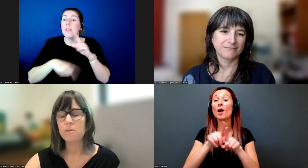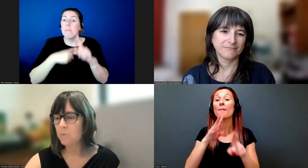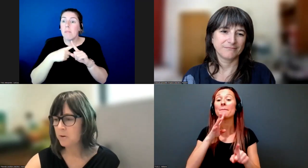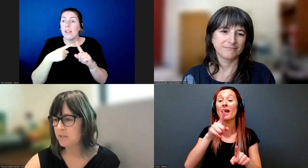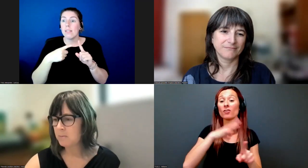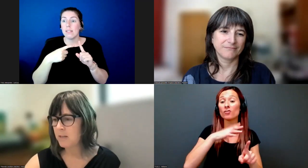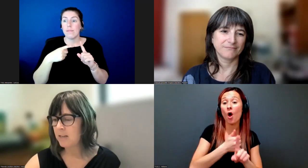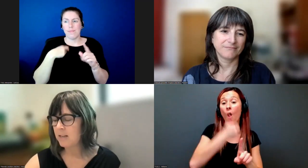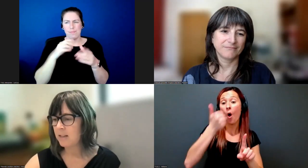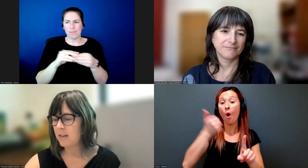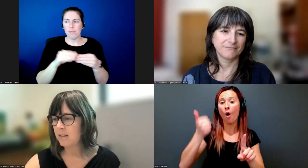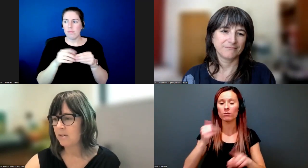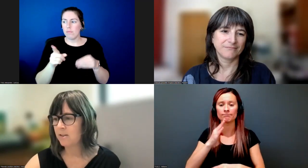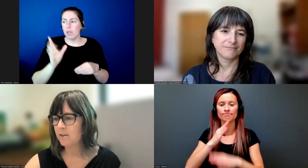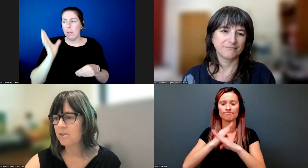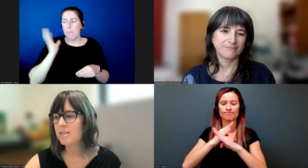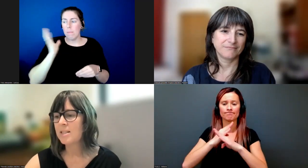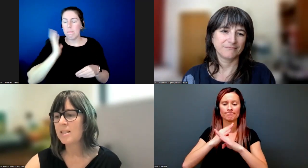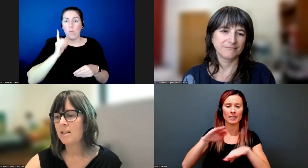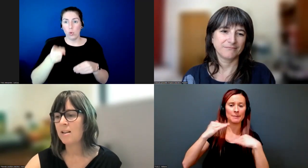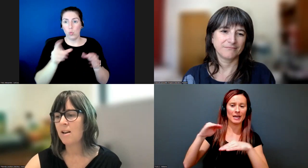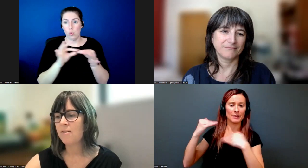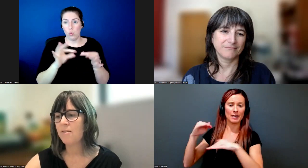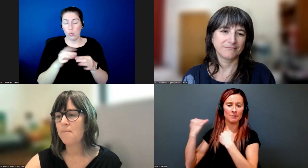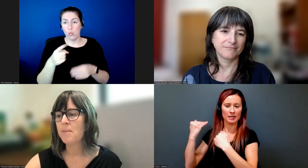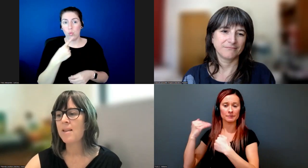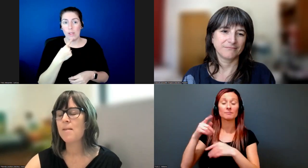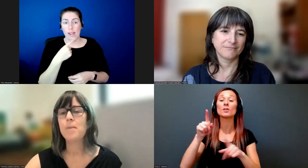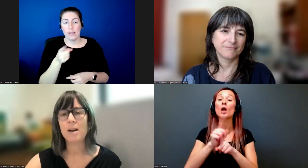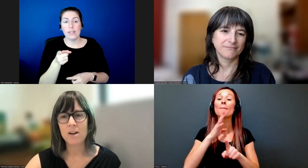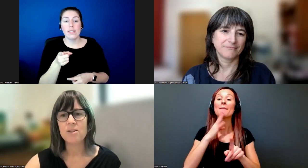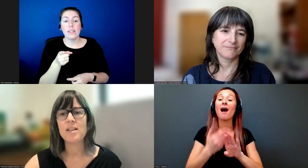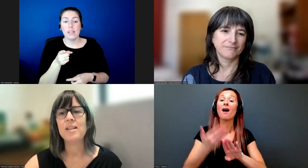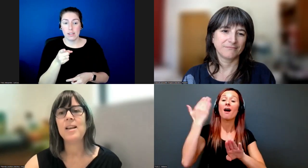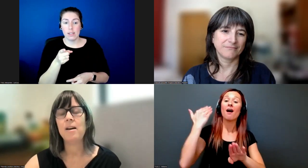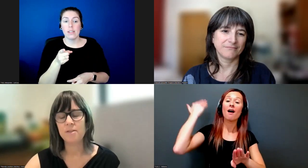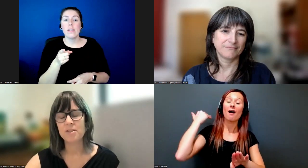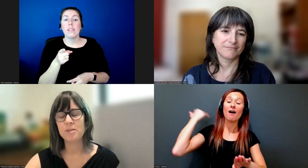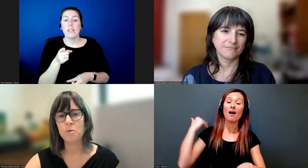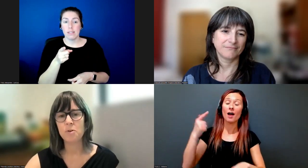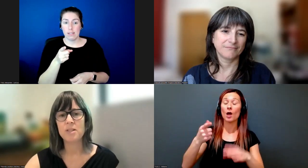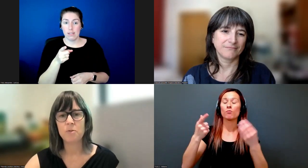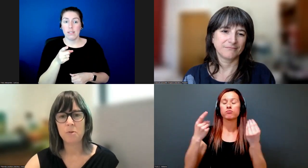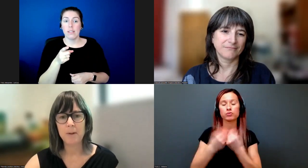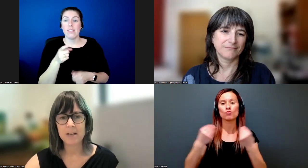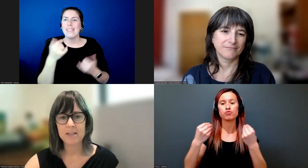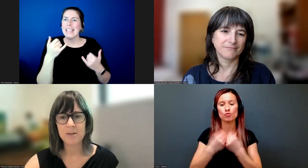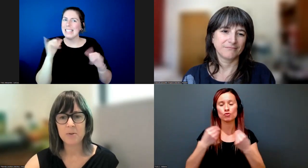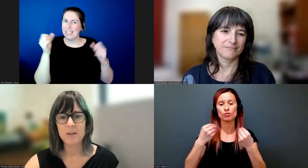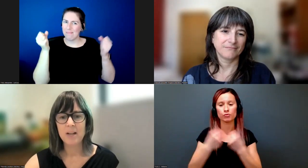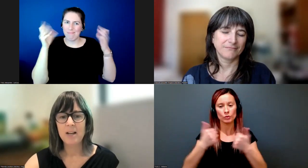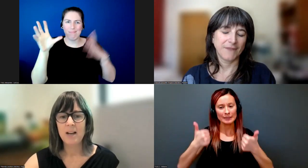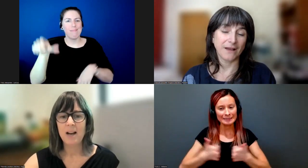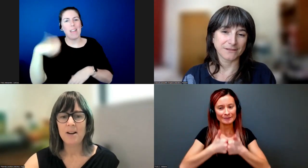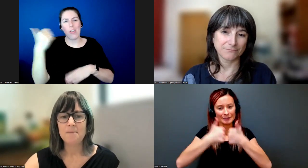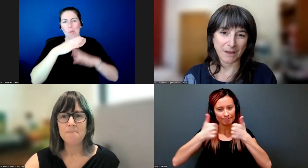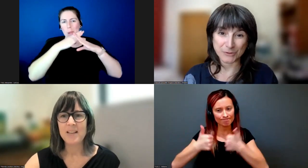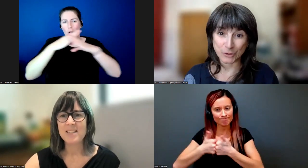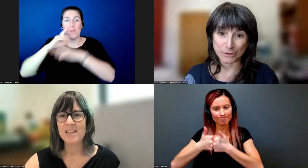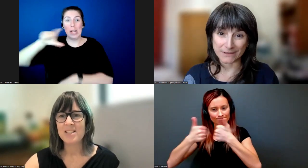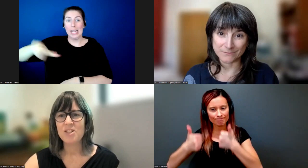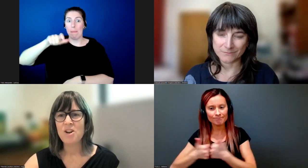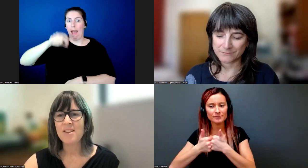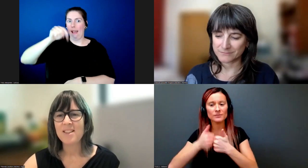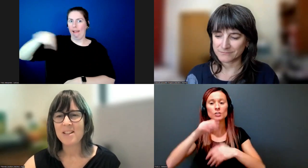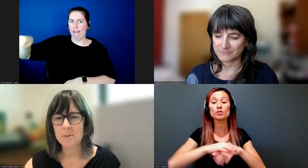mentioned before to me, that there's still a lot of barriers in the other supports in Quebec. So